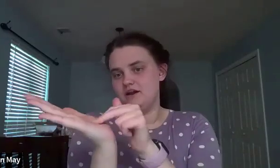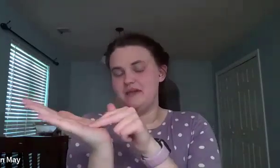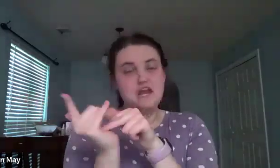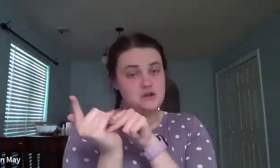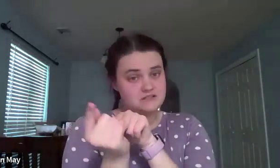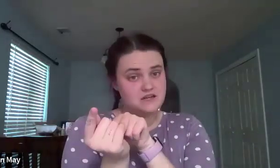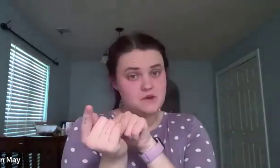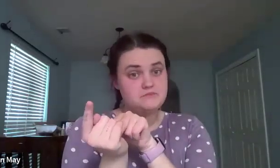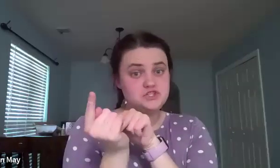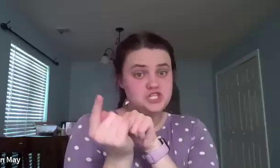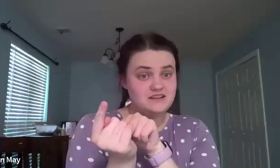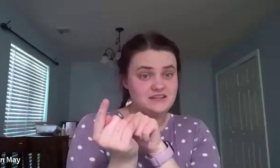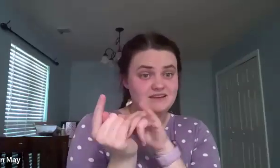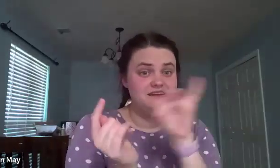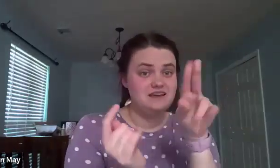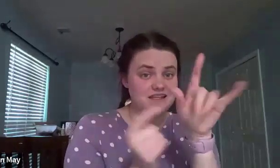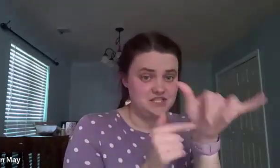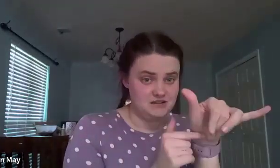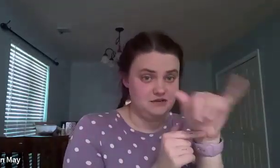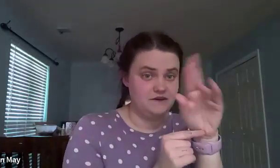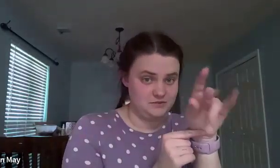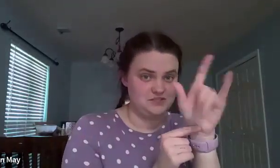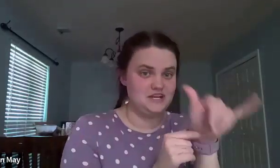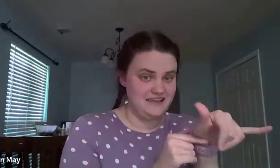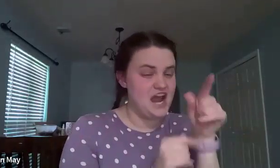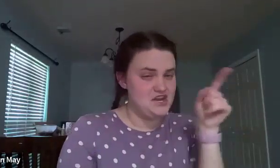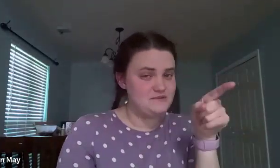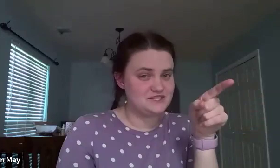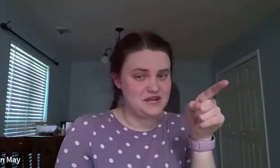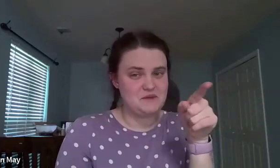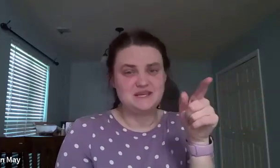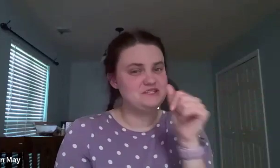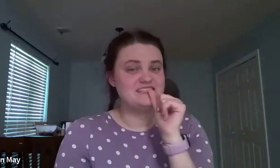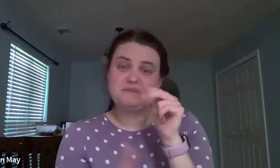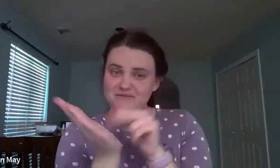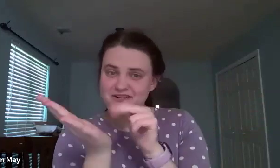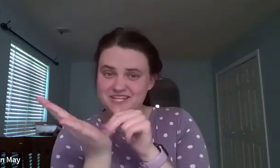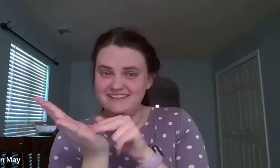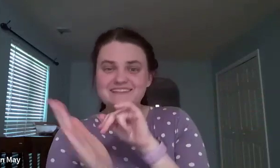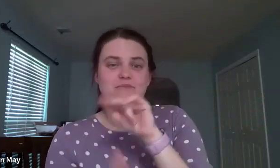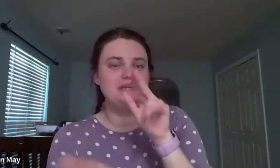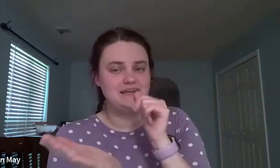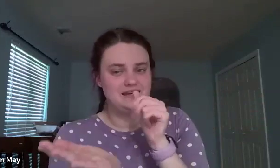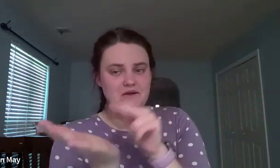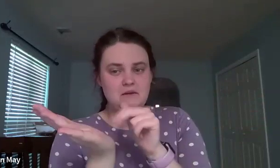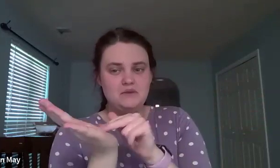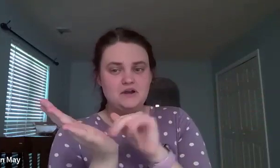And I know it's going to come up. Jelly is jelly. You finger spell jelly. I knew that was going to come up. Someone's going to say peanut butter jelly. So peanut butter